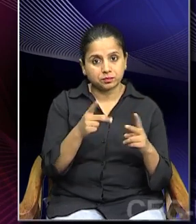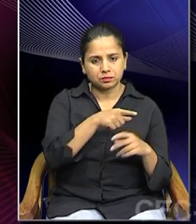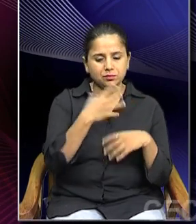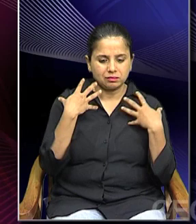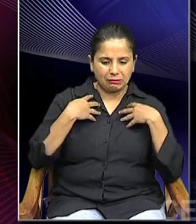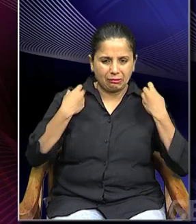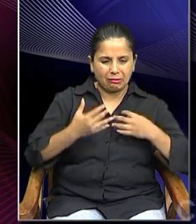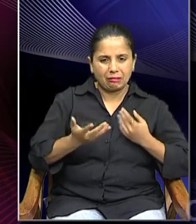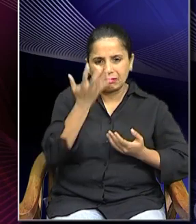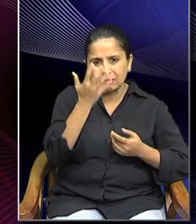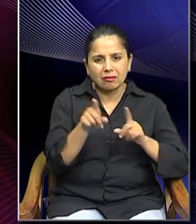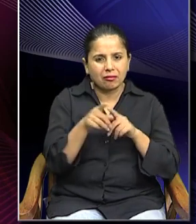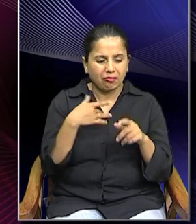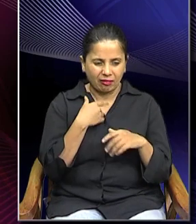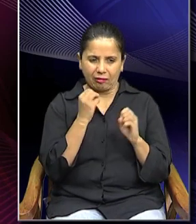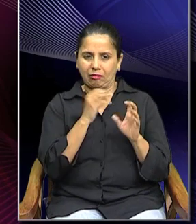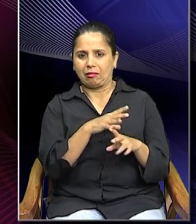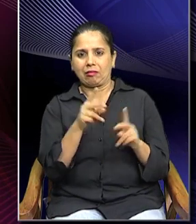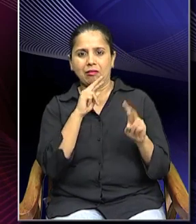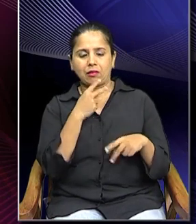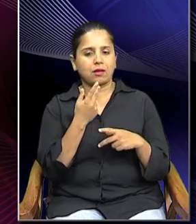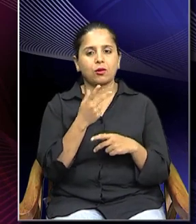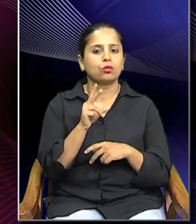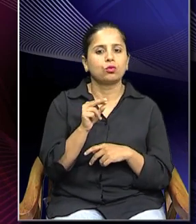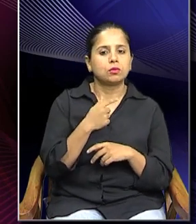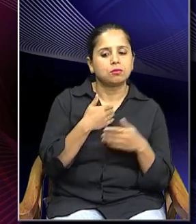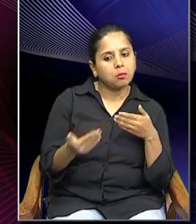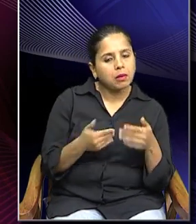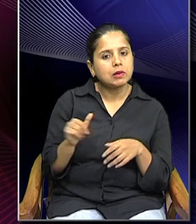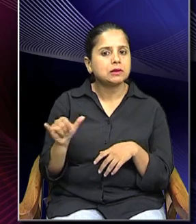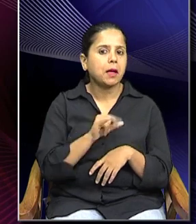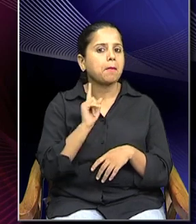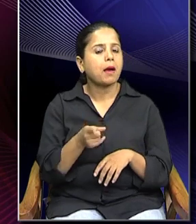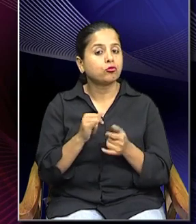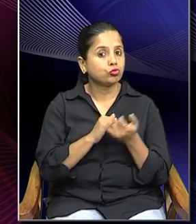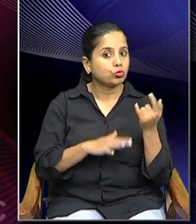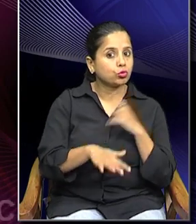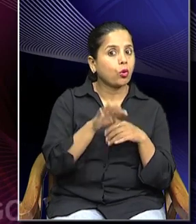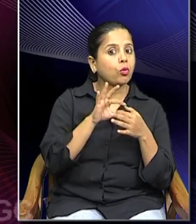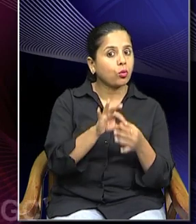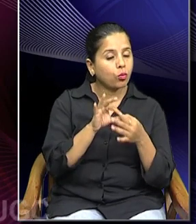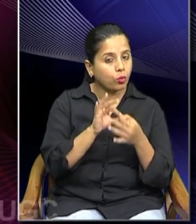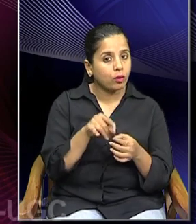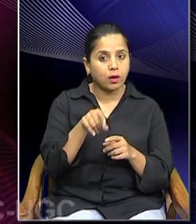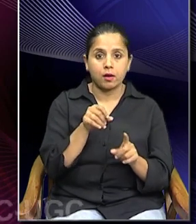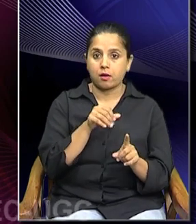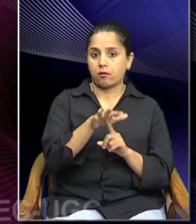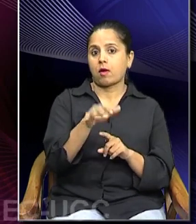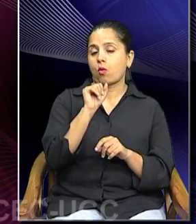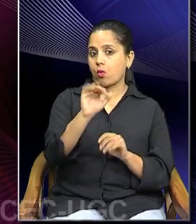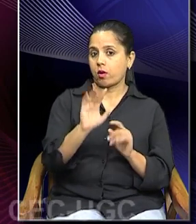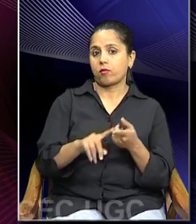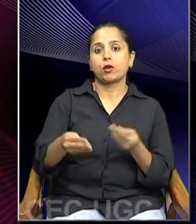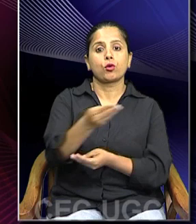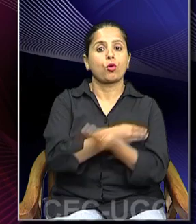poor beggar? The reply is no. So, your social relations also affect your